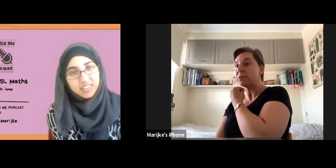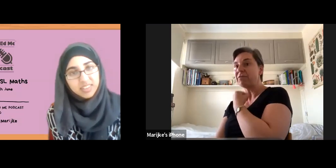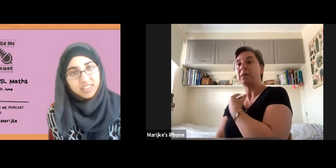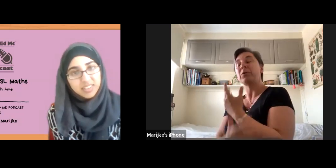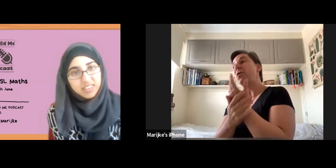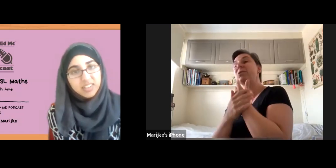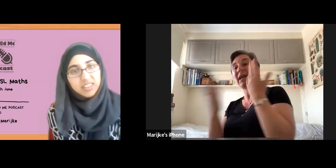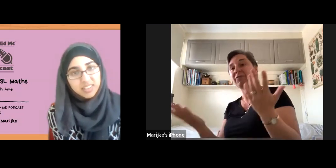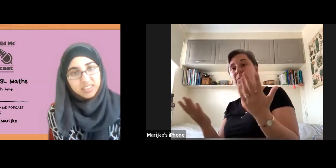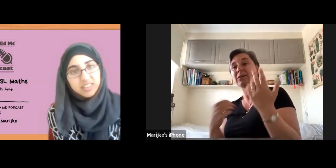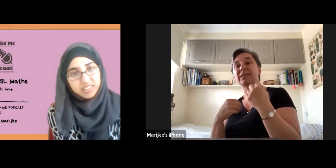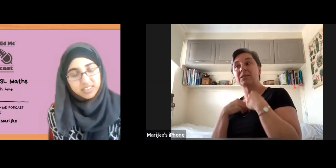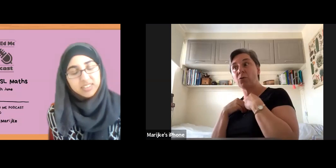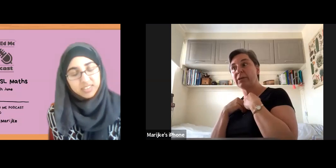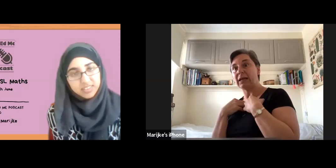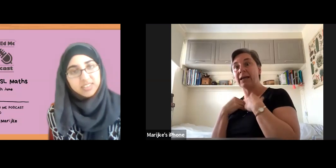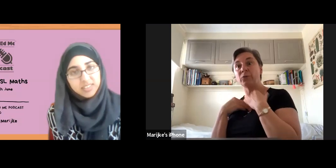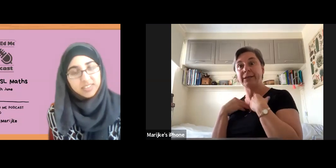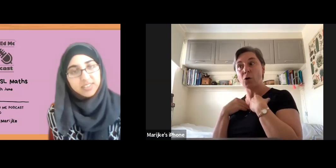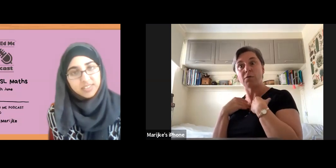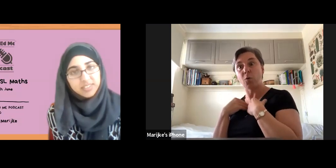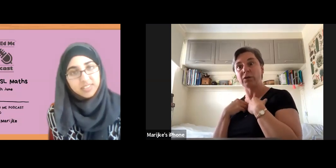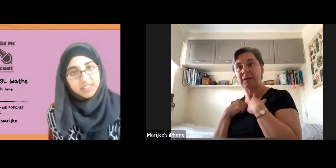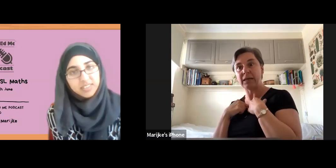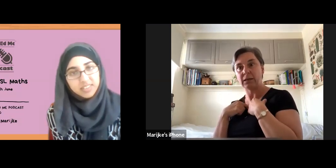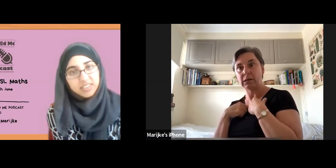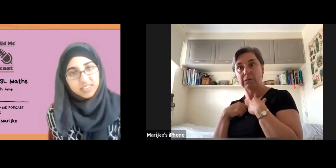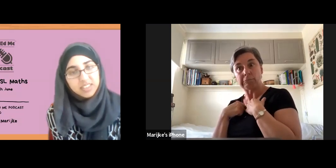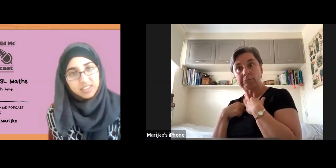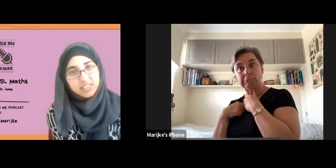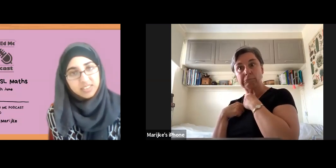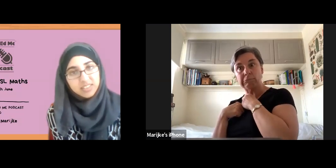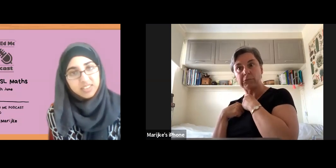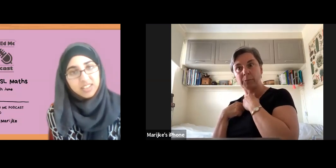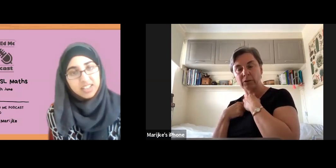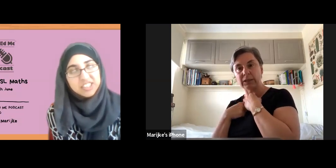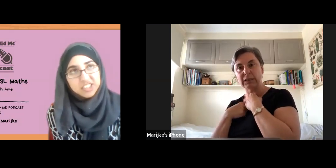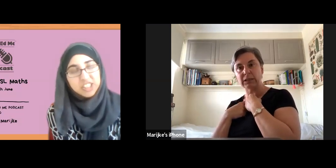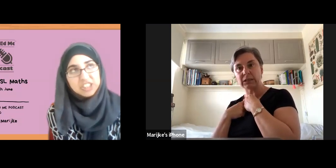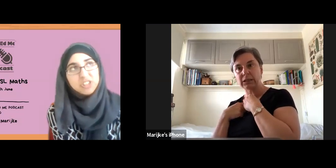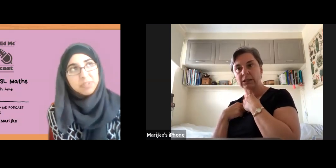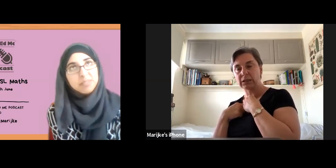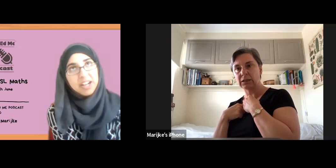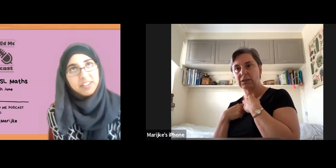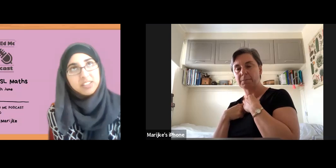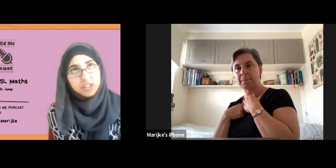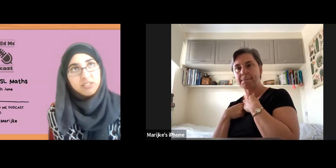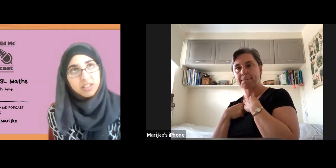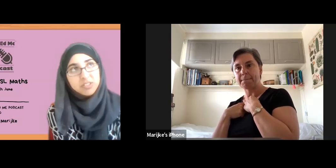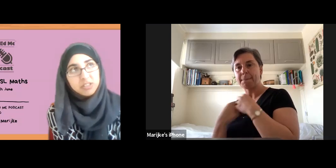that, but of course they haven't, because I only know of one of me. Yeah. To be honest, it's such a big barrier to them to not